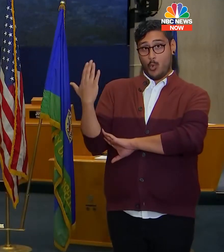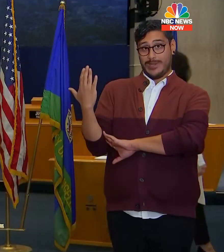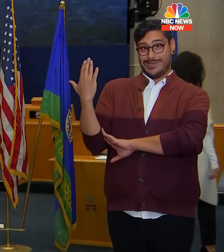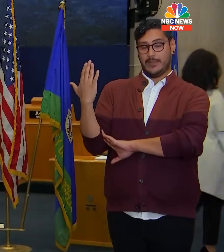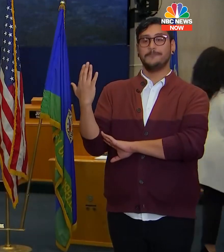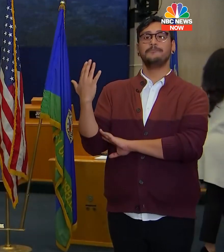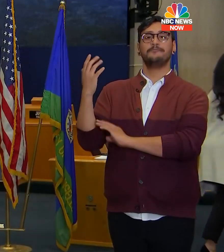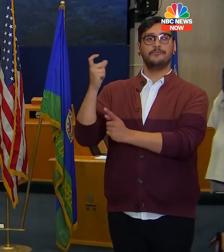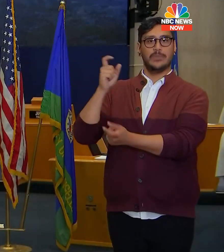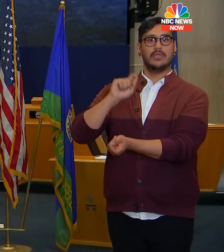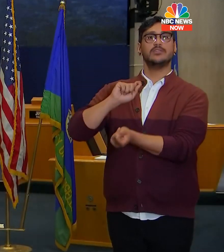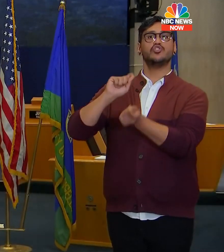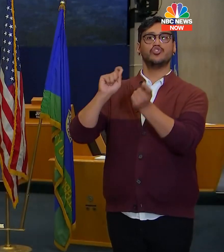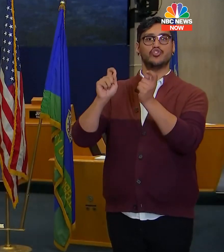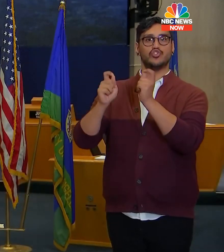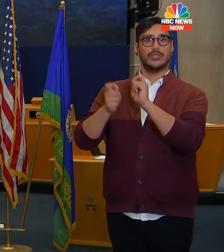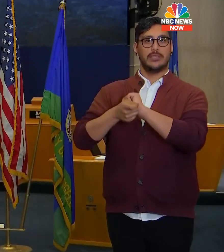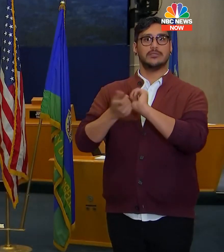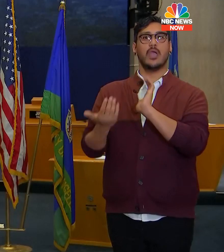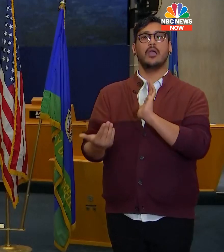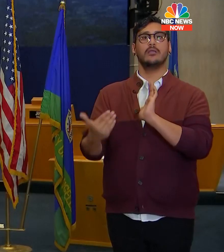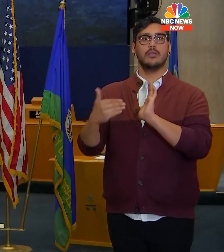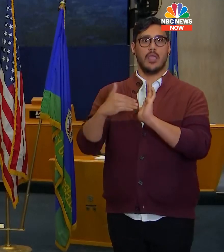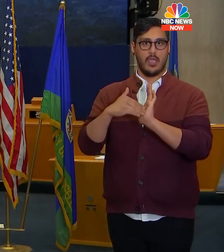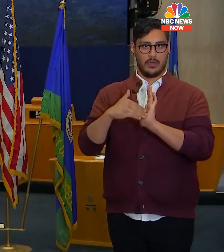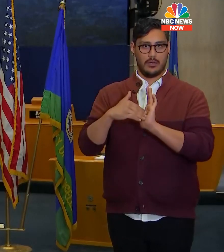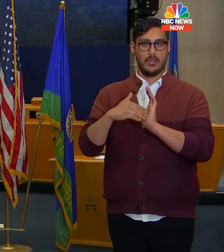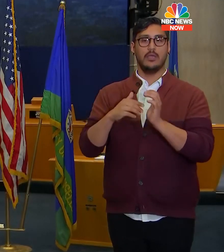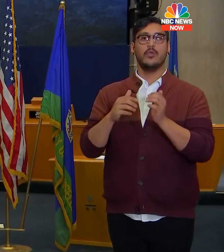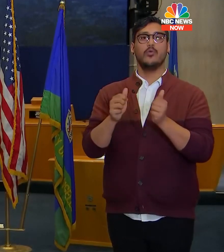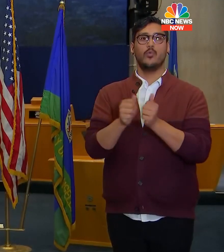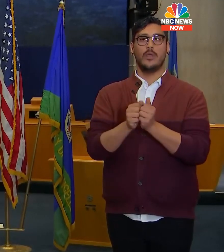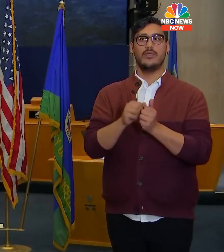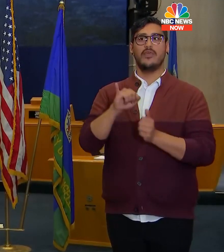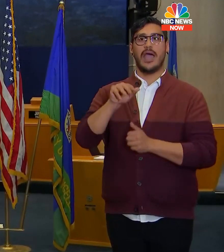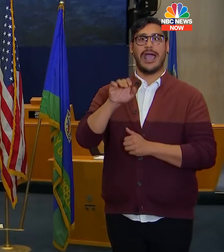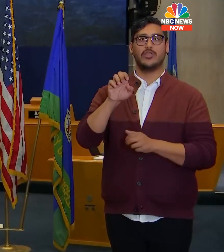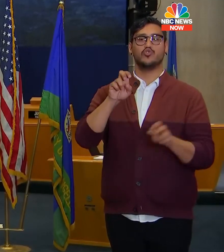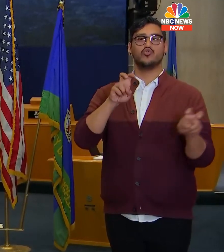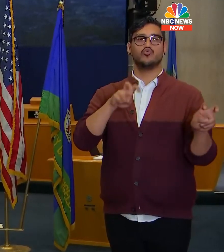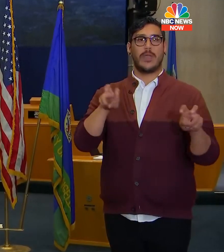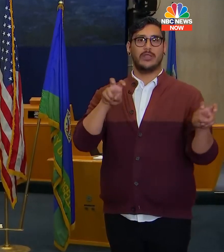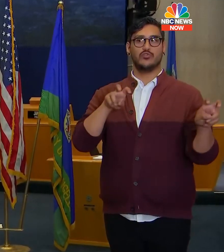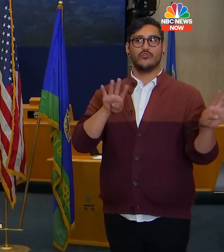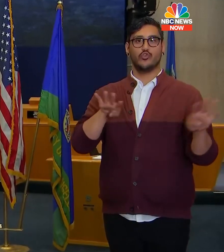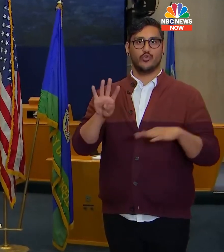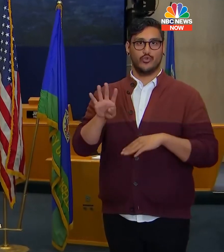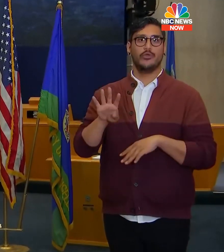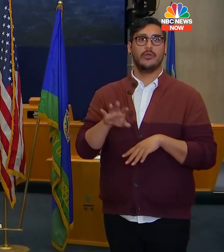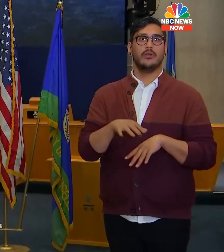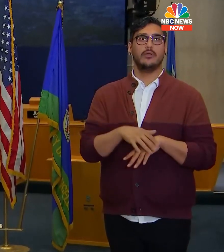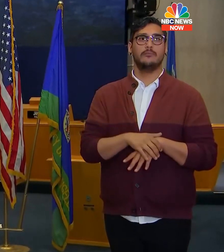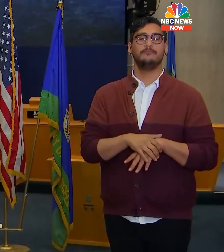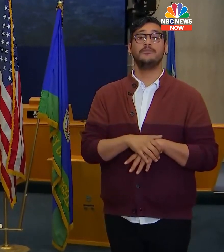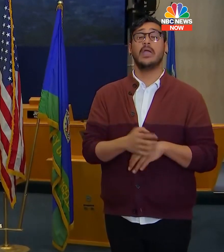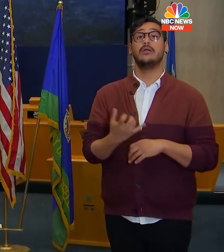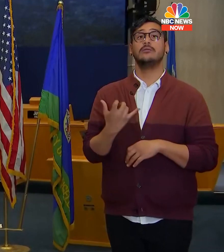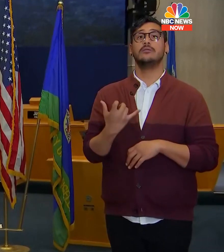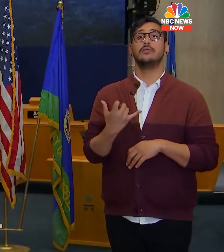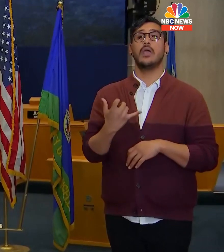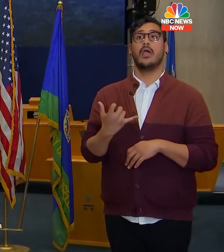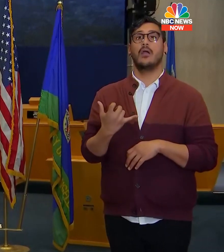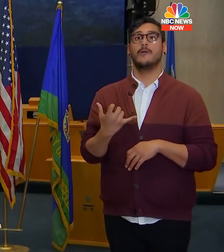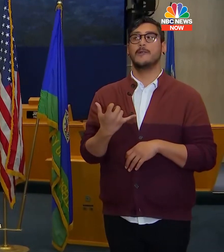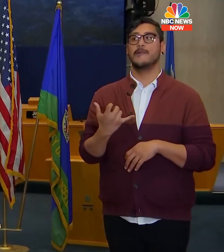we've changed our posture again with respect to ICE transfers. According to SB 54, we're now adopting